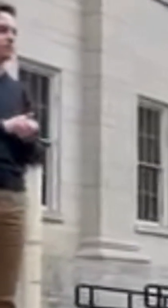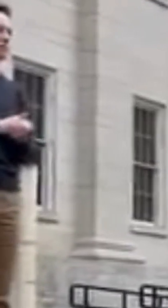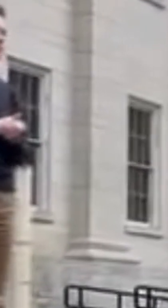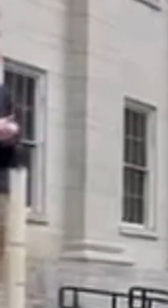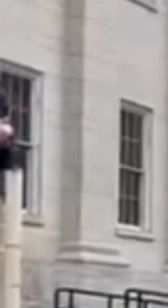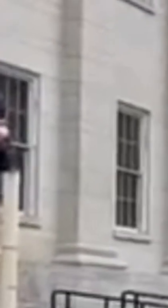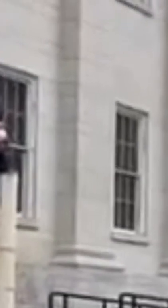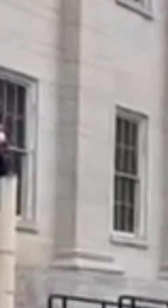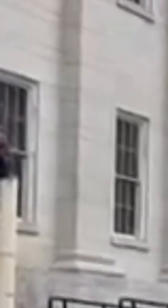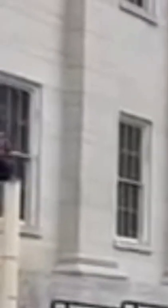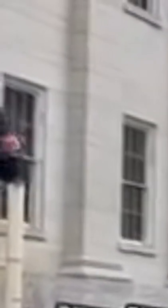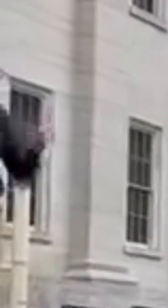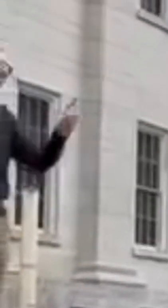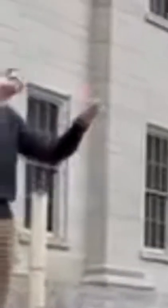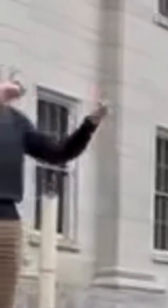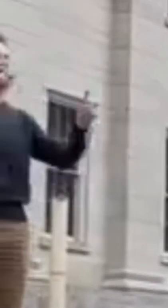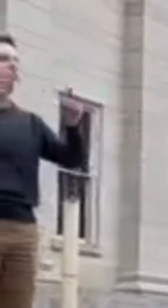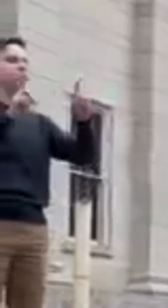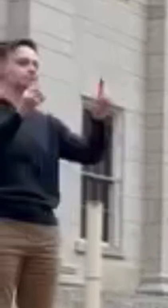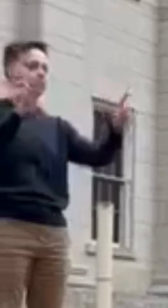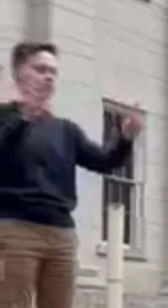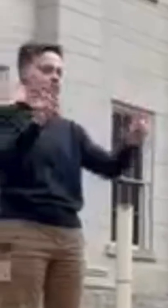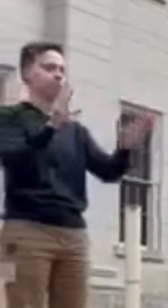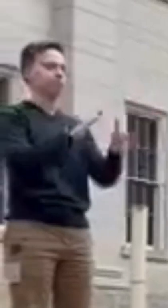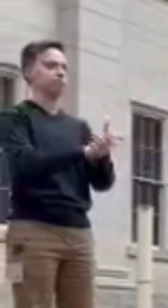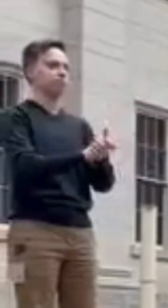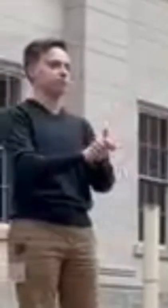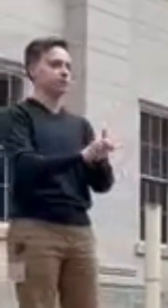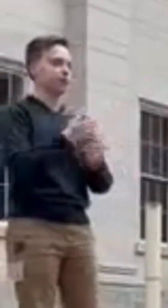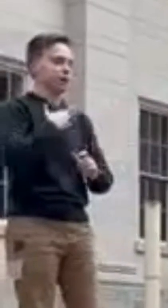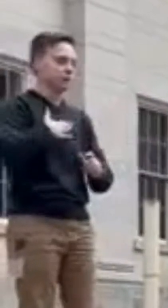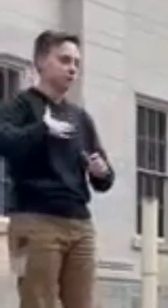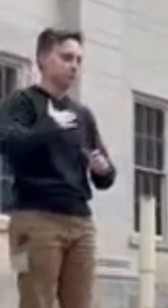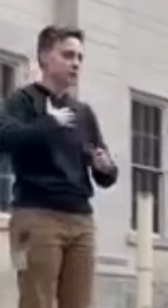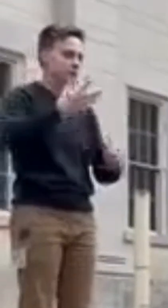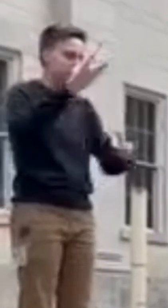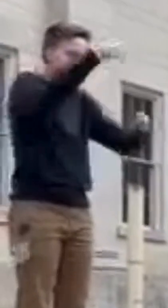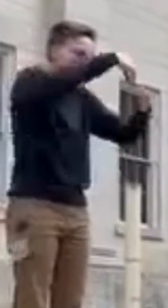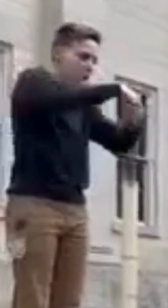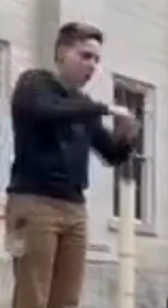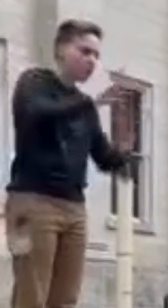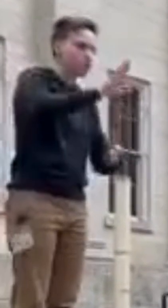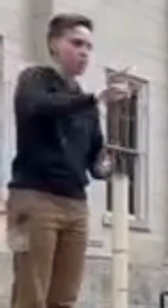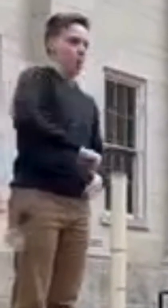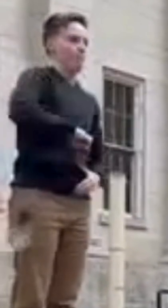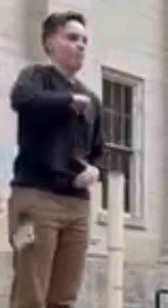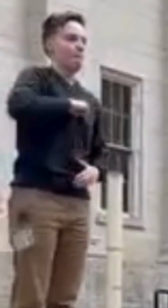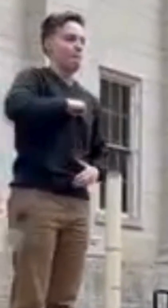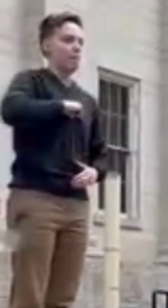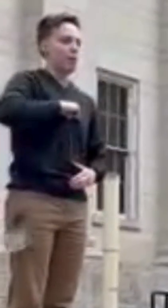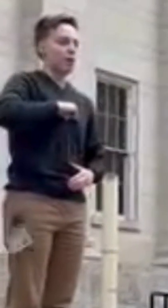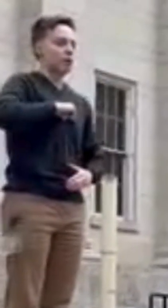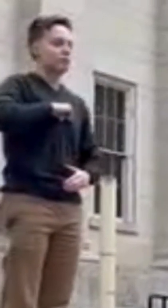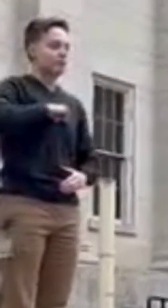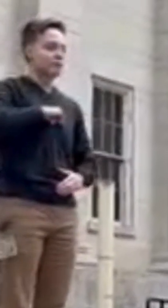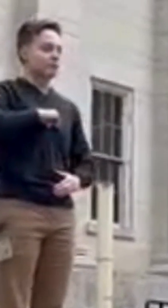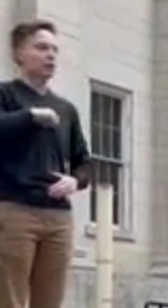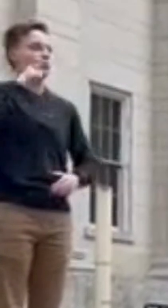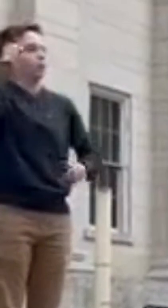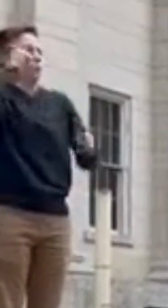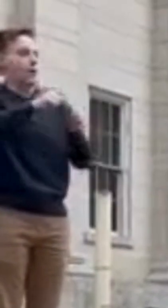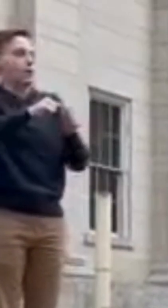So I'm going to ask all of you this year, be involved in your local pride. Go out there, but remember what it's